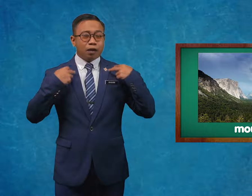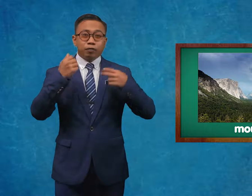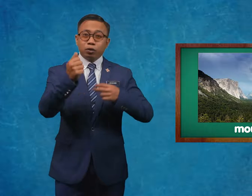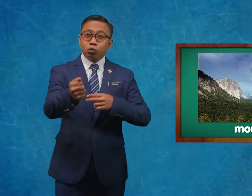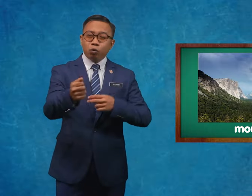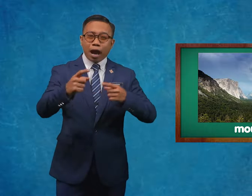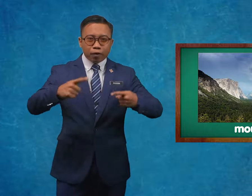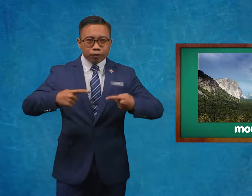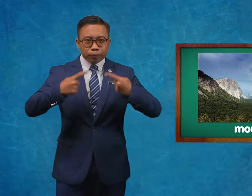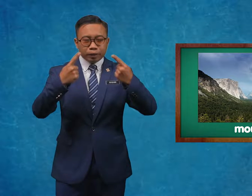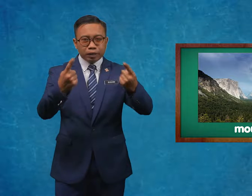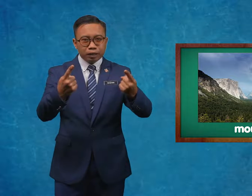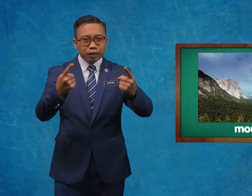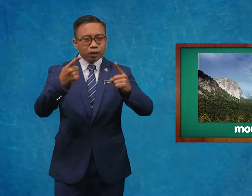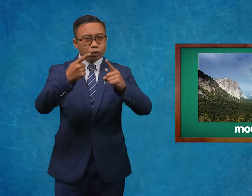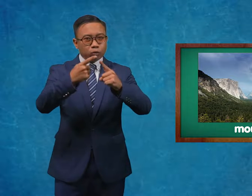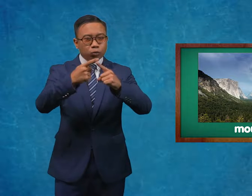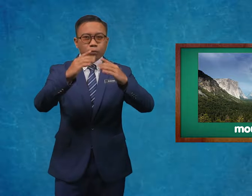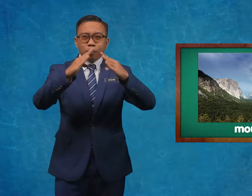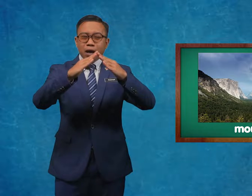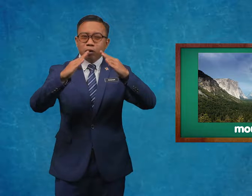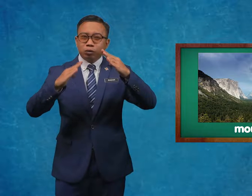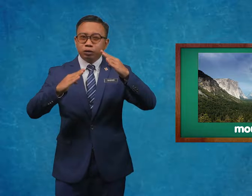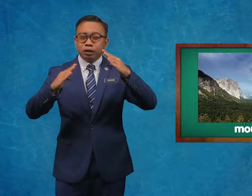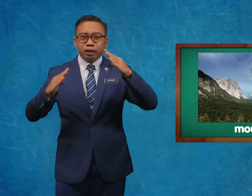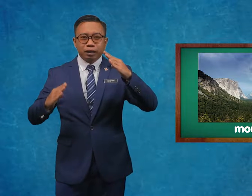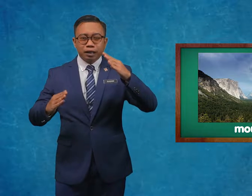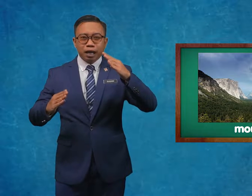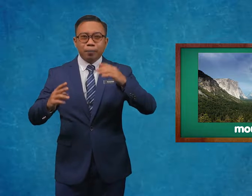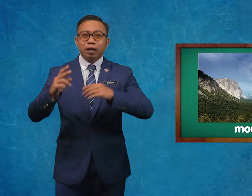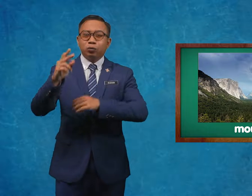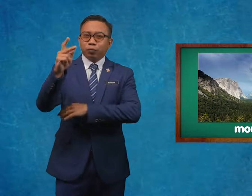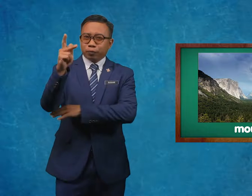Have you ever been to Mount Kinabalu?